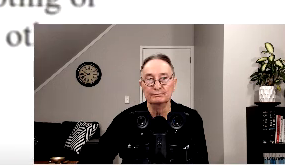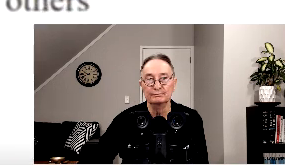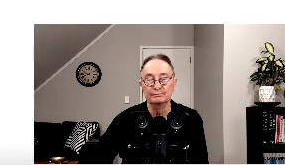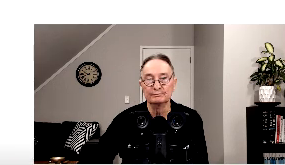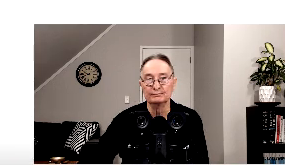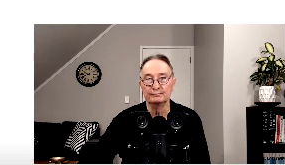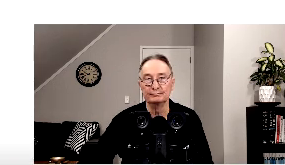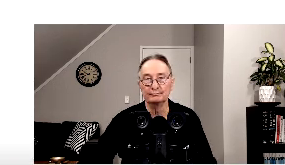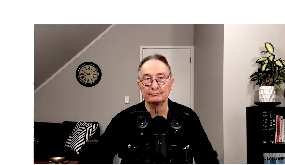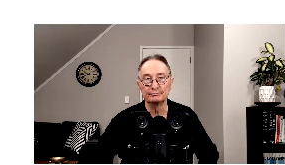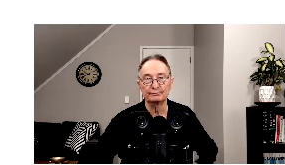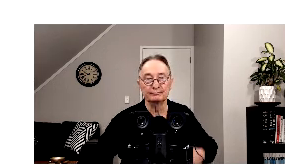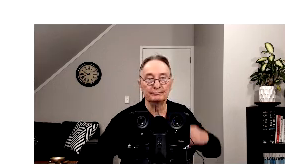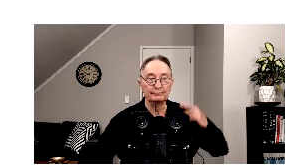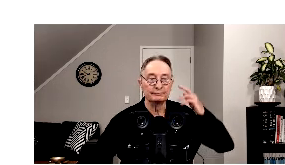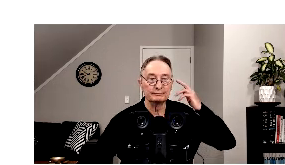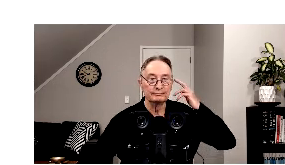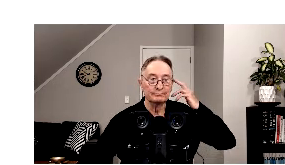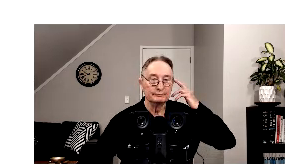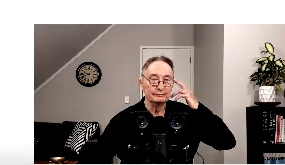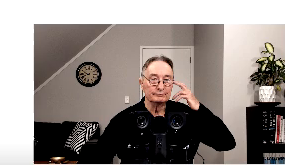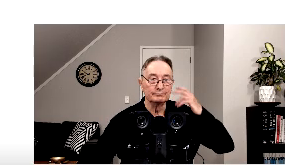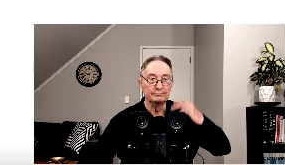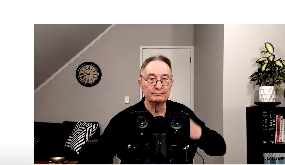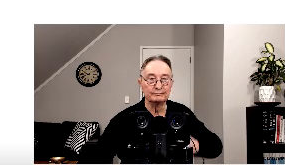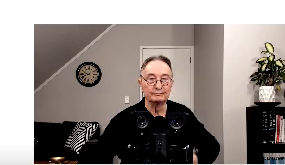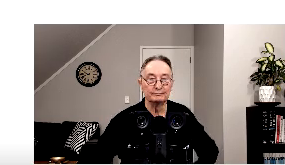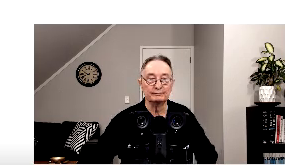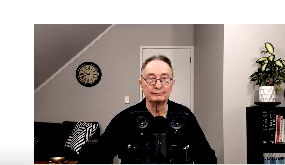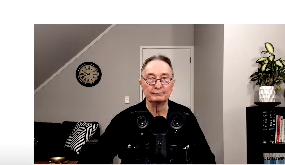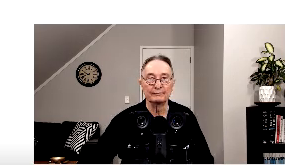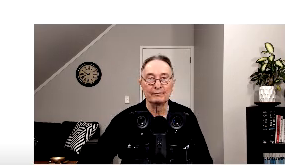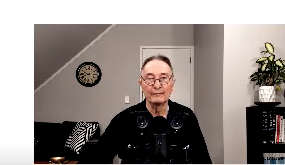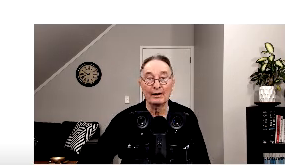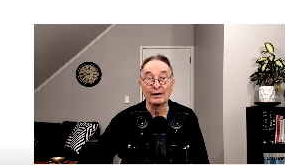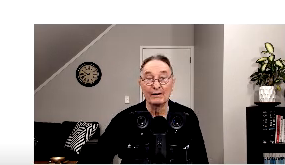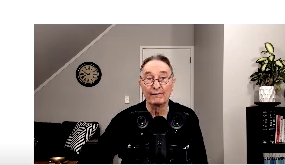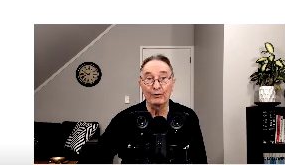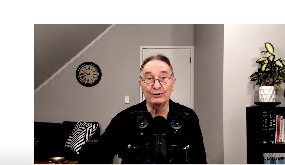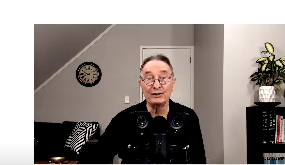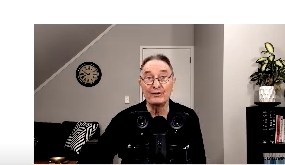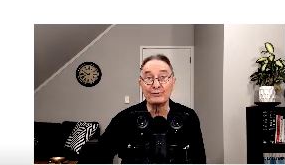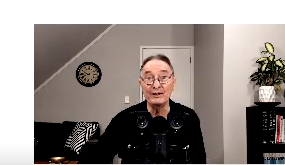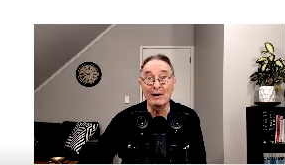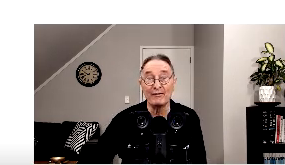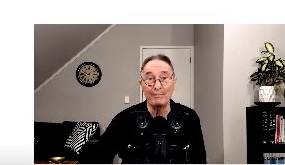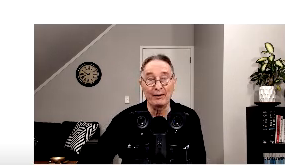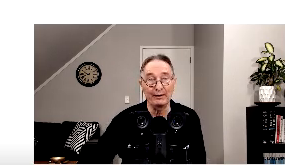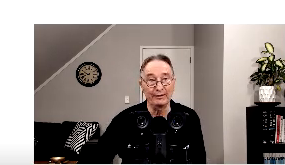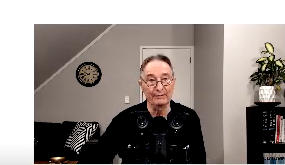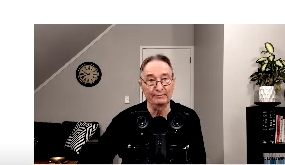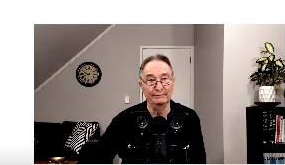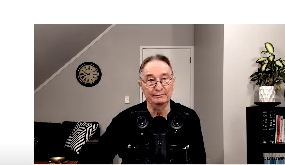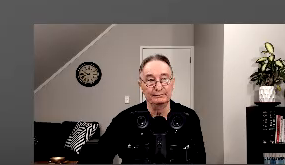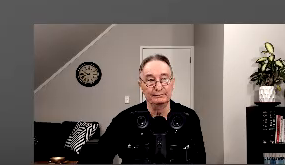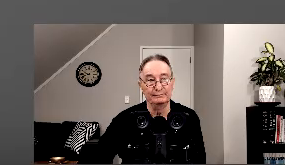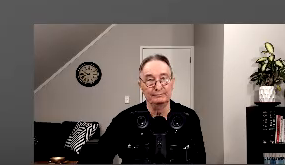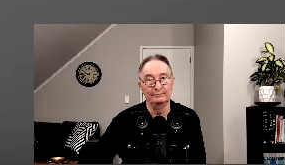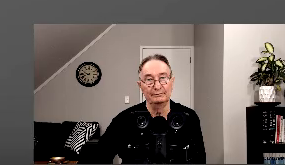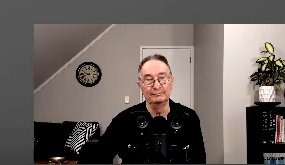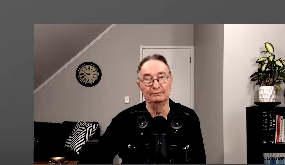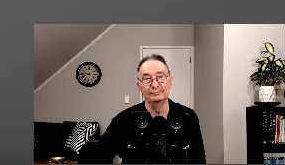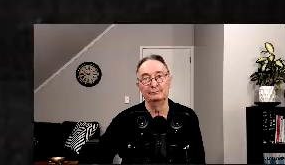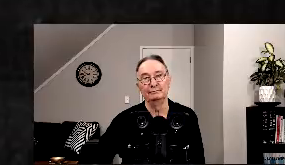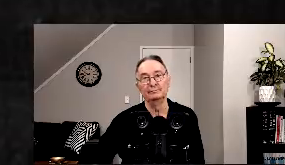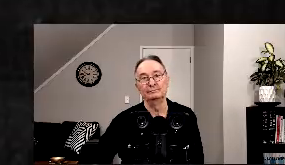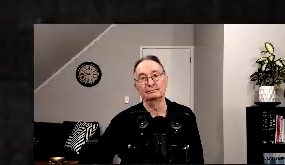experienced during the first 3-month period shortly after the Pfizer vaccine began to be marketed. First 3-month period. Marketed to the